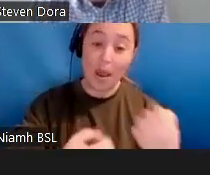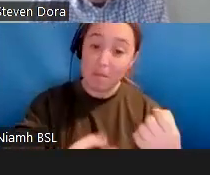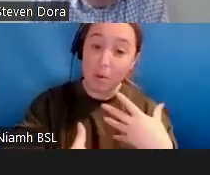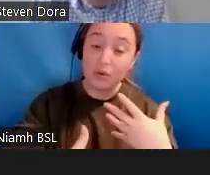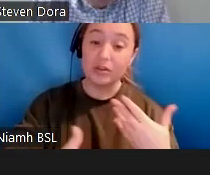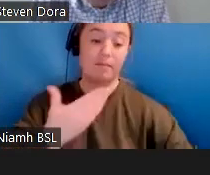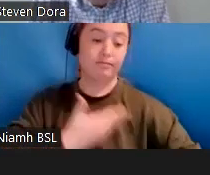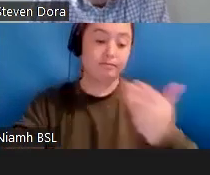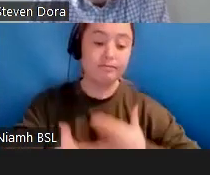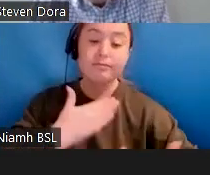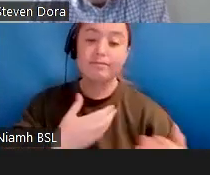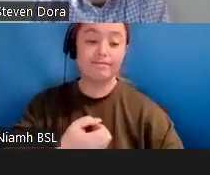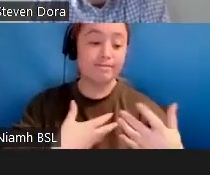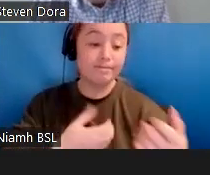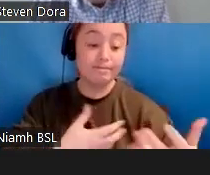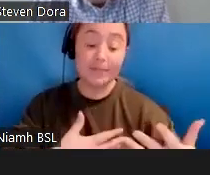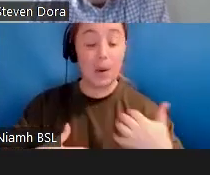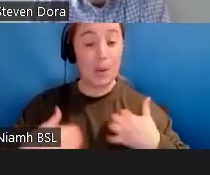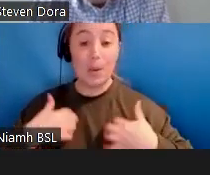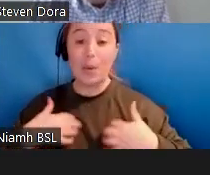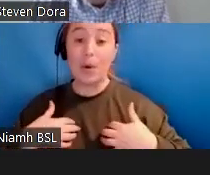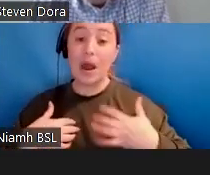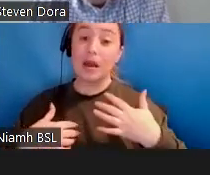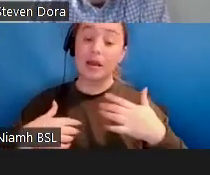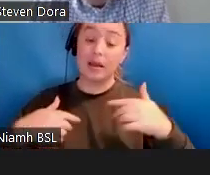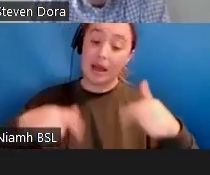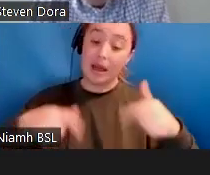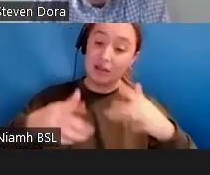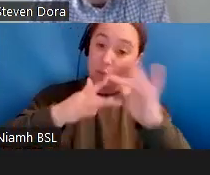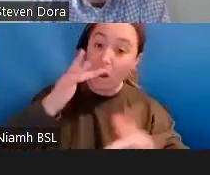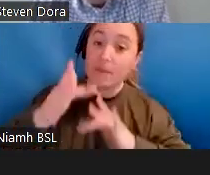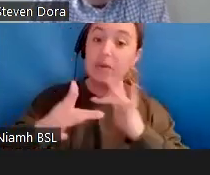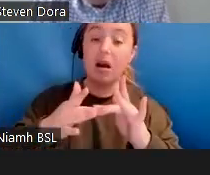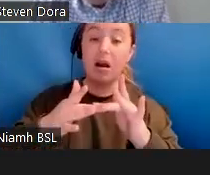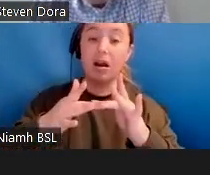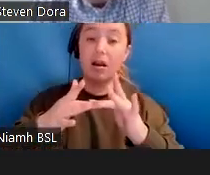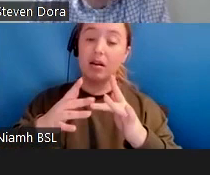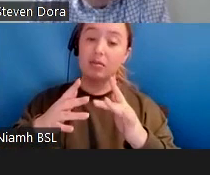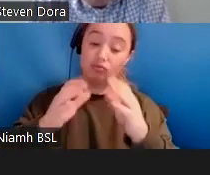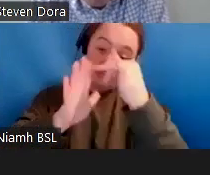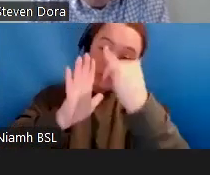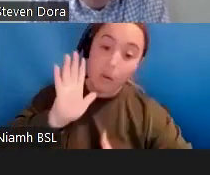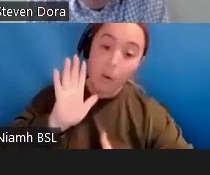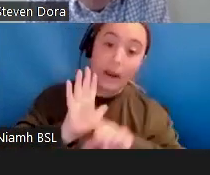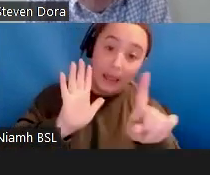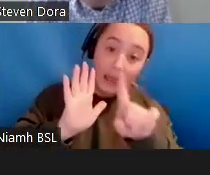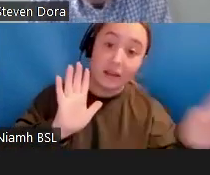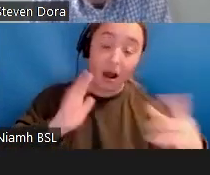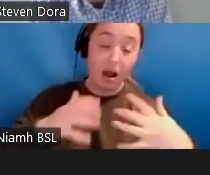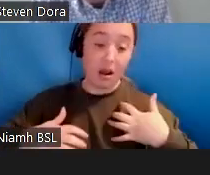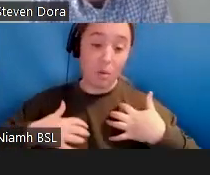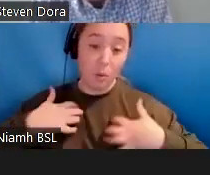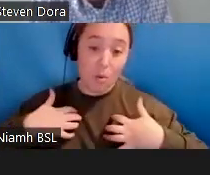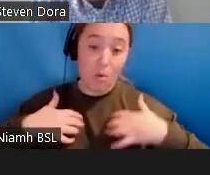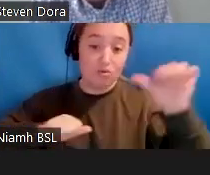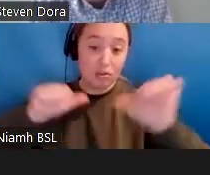and seeing the outcomes of this webinar in due course. And thank you very much for listening.